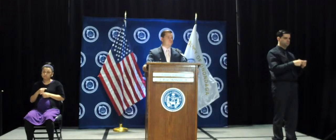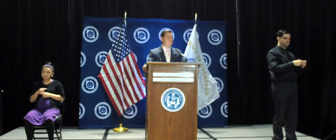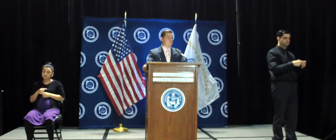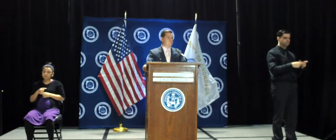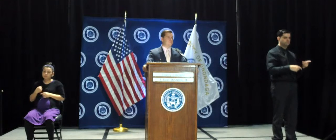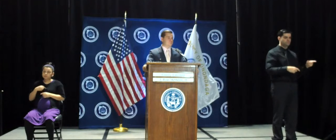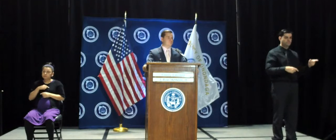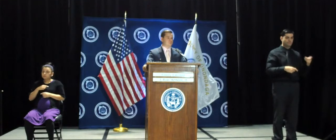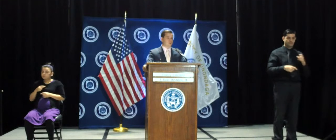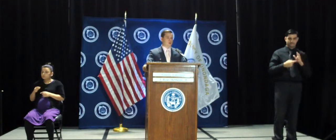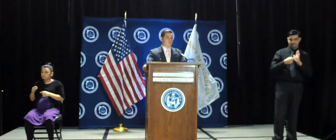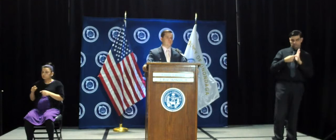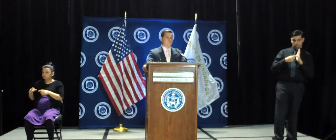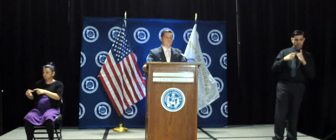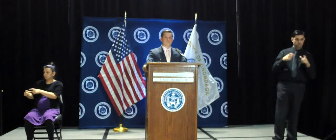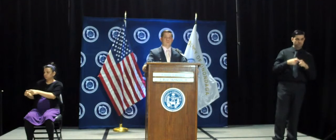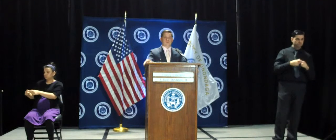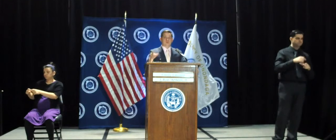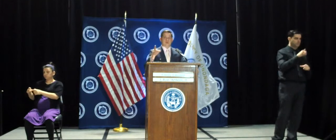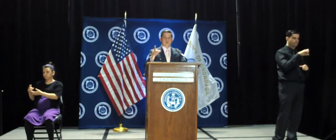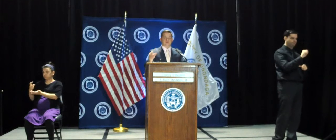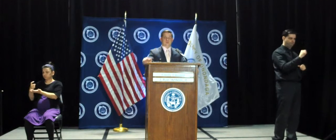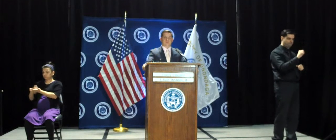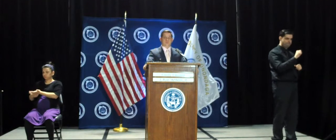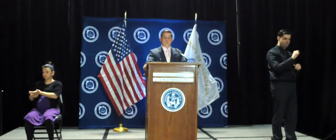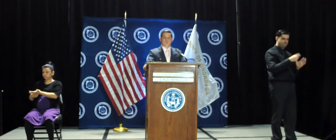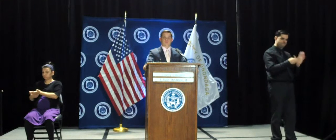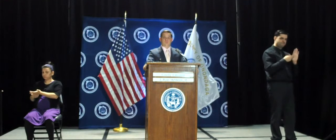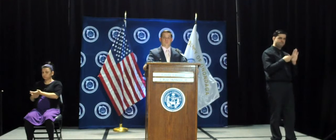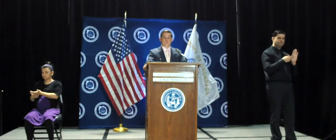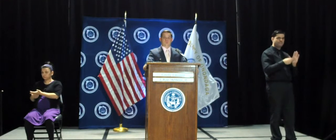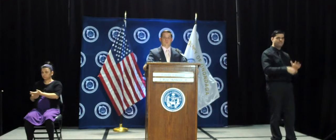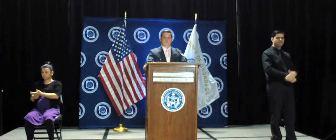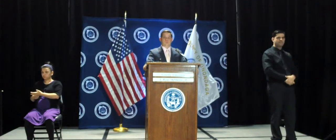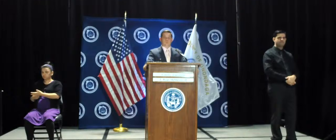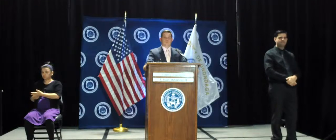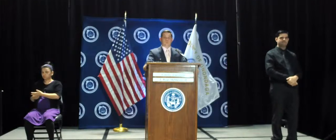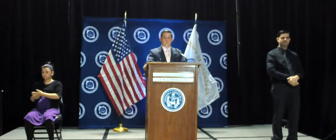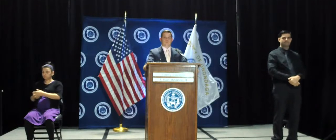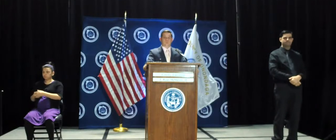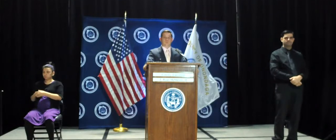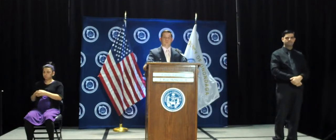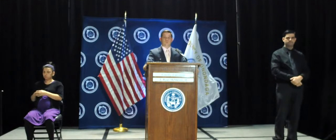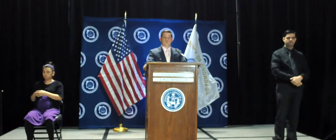Correct. Correct. Josh, did you have something?